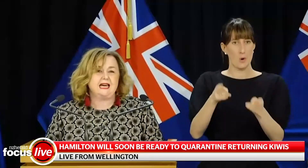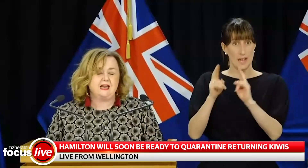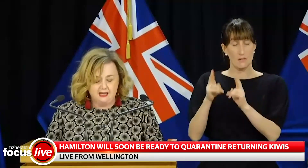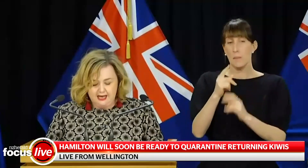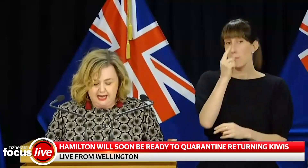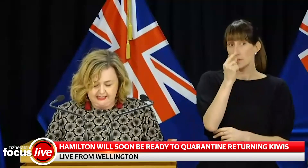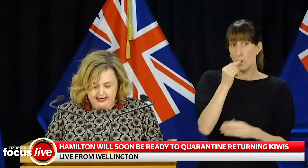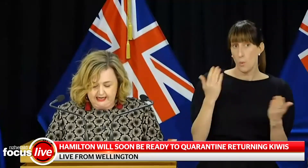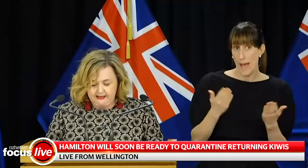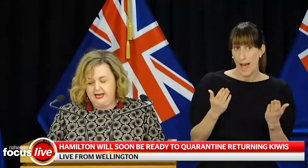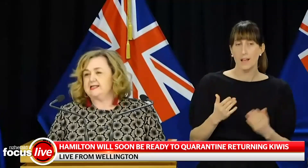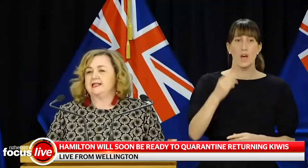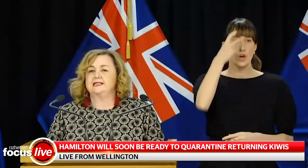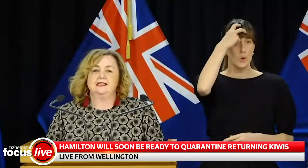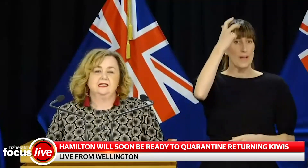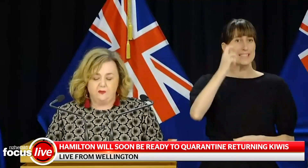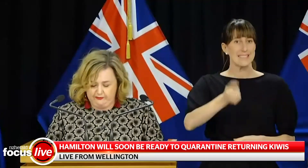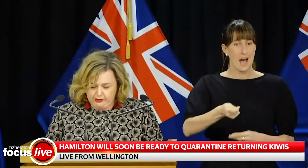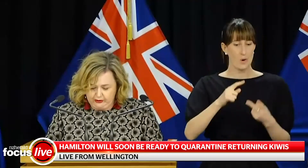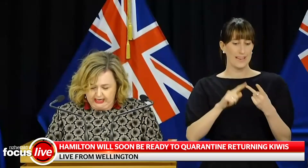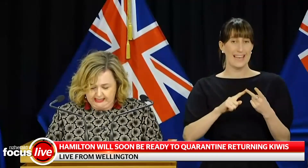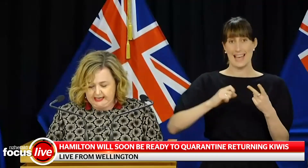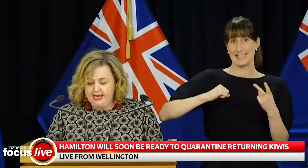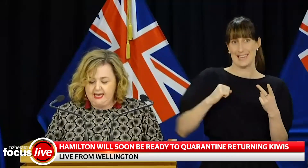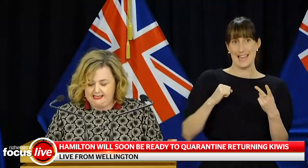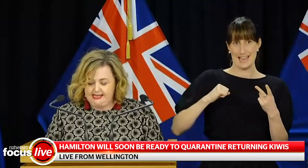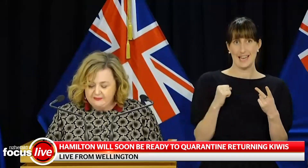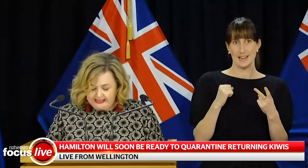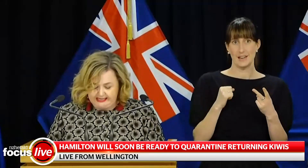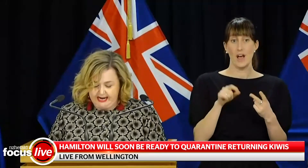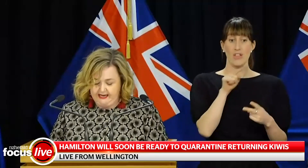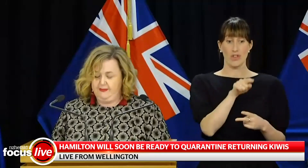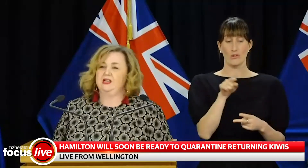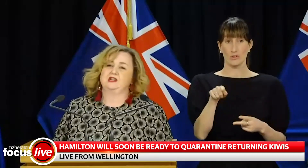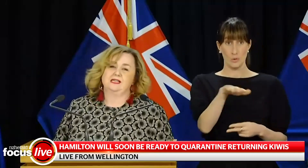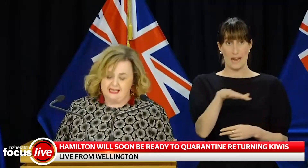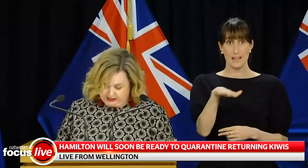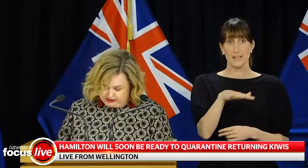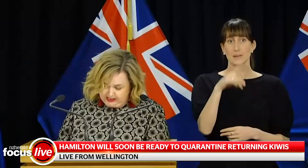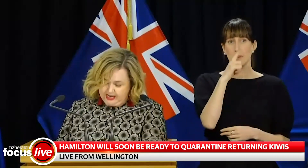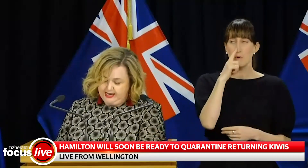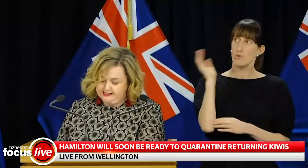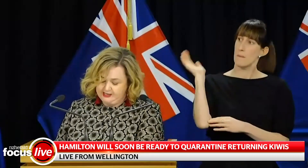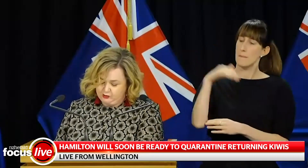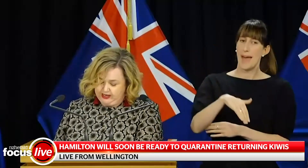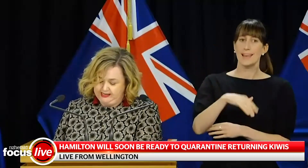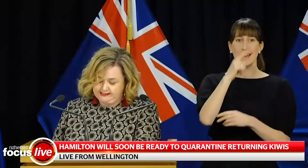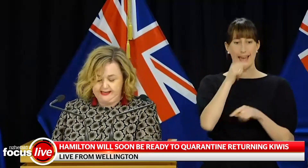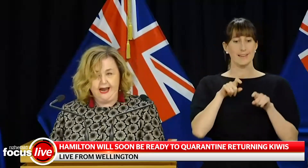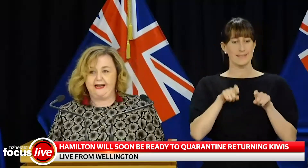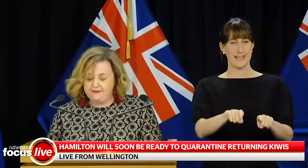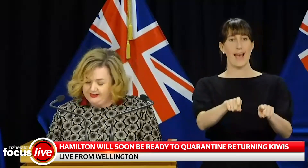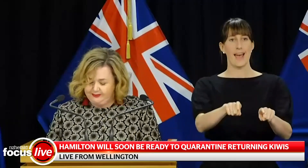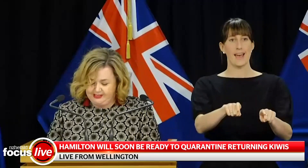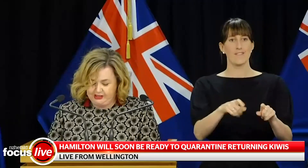of Queenstown and Dunedin as other centres where returnees can safely stay in managed isolation as they join us